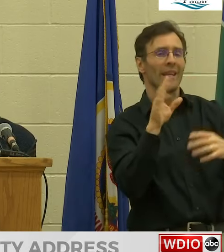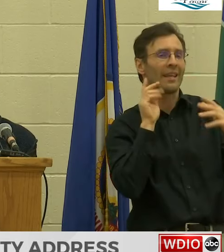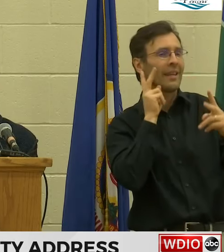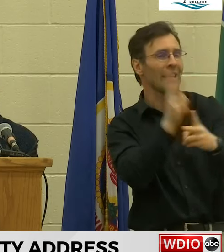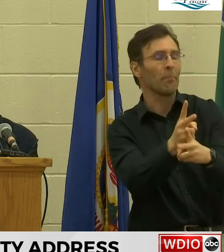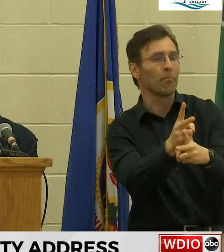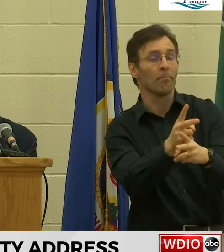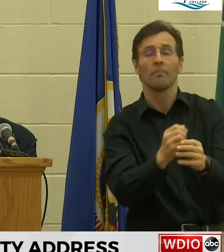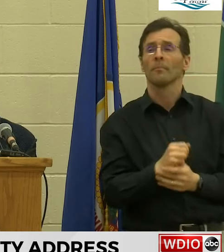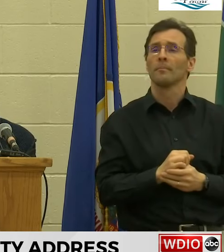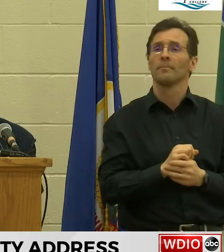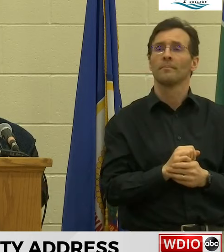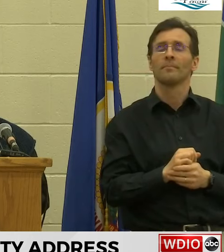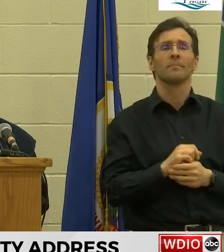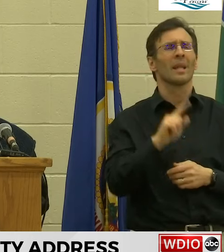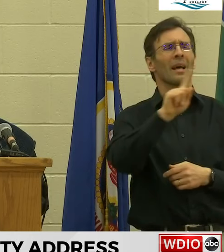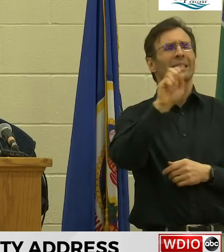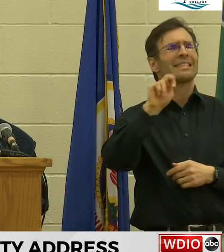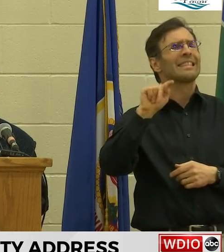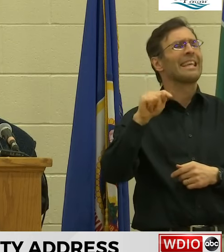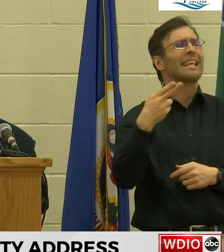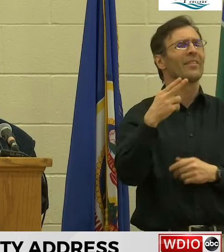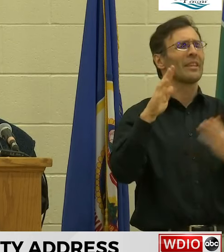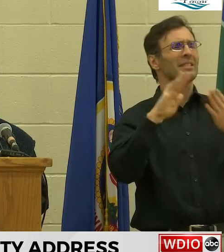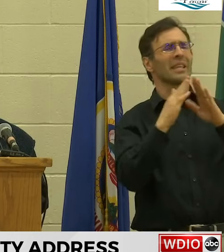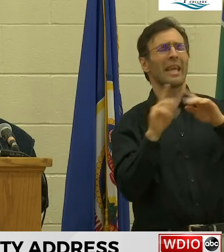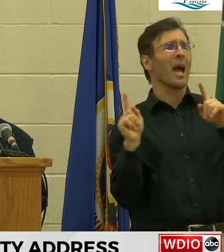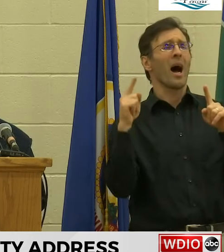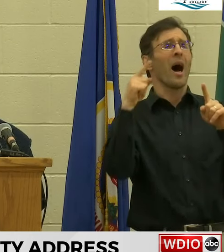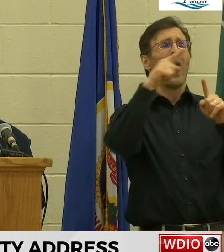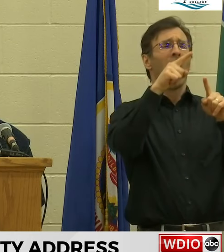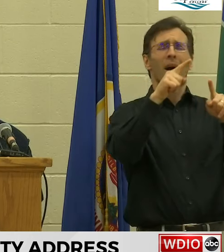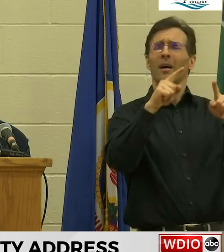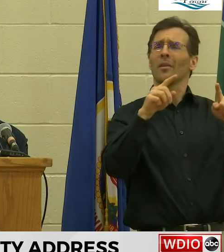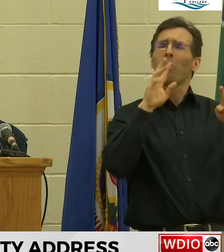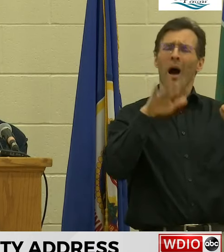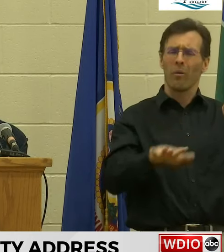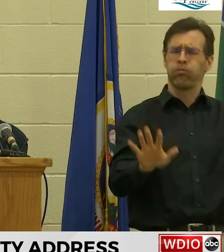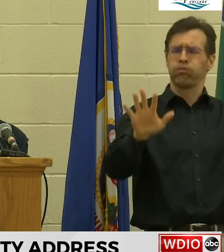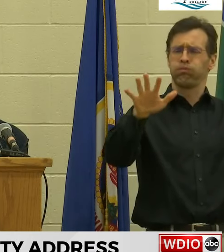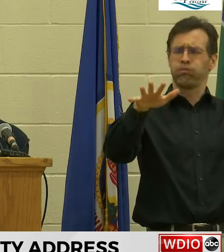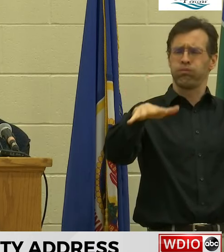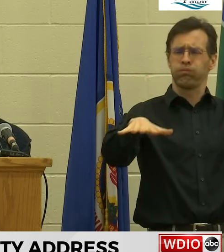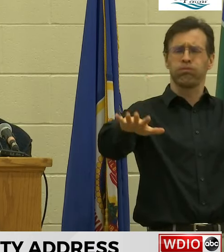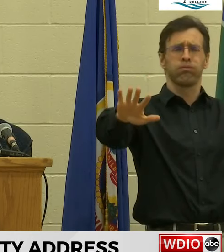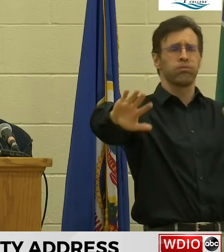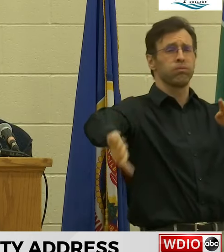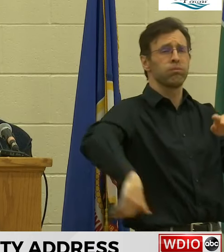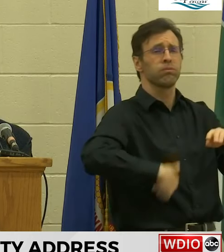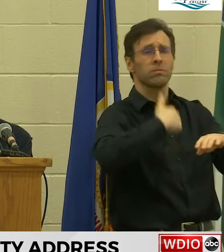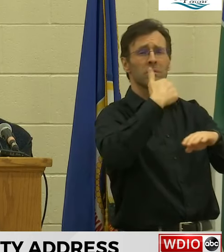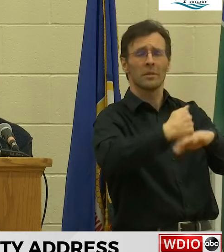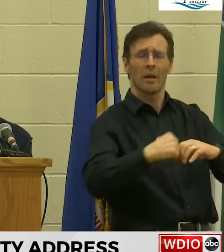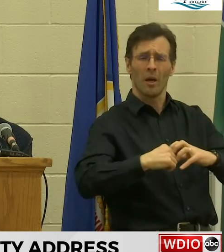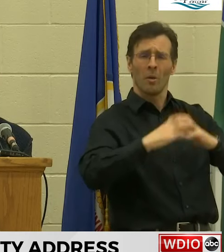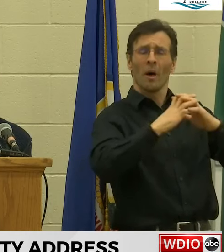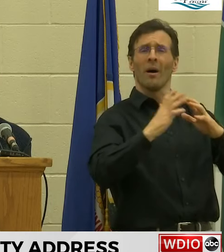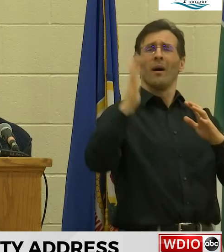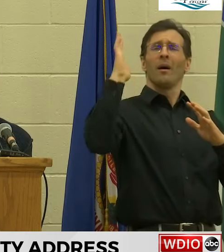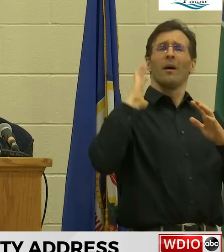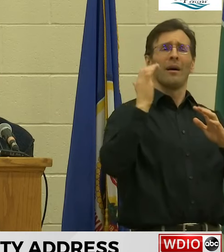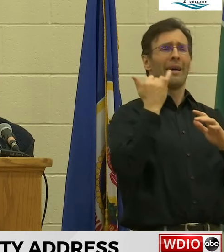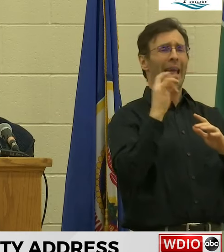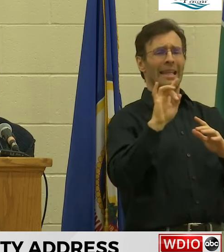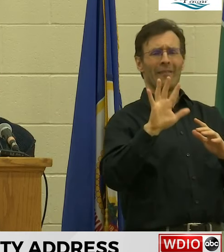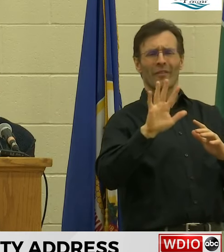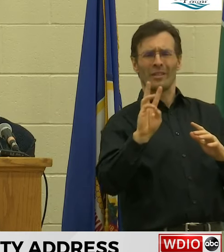Zenith City of the unsalted seas, all platted by 1856. What